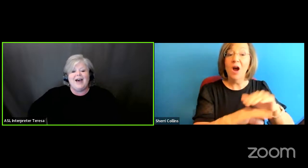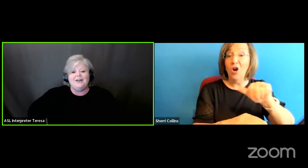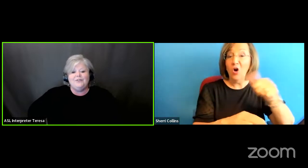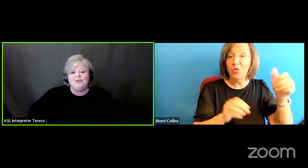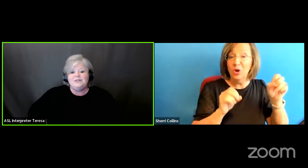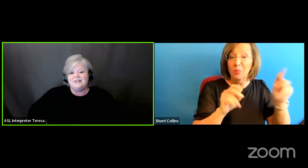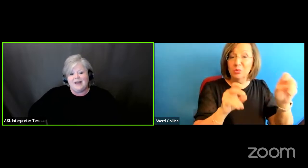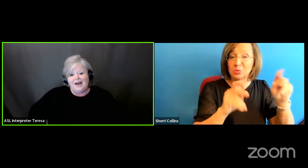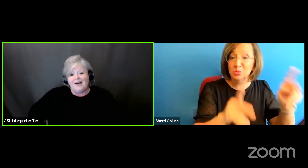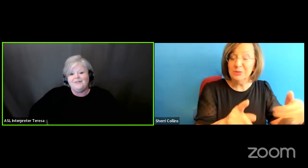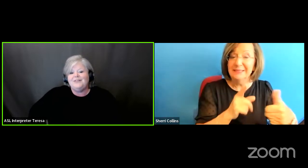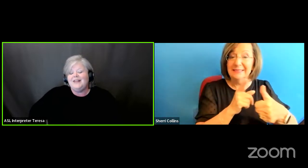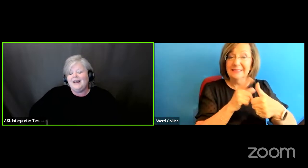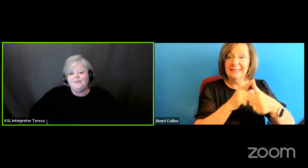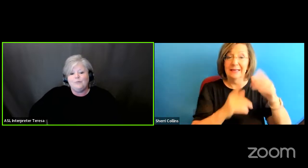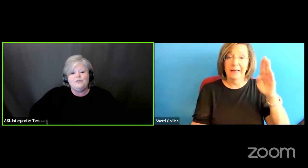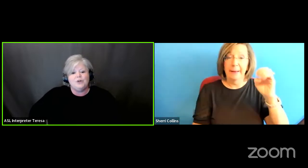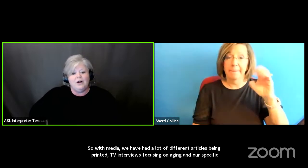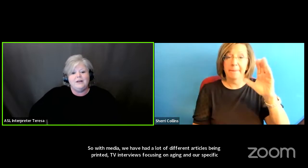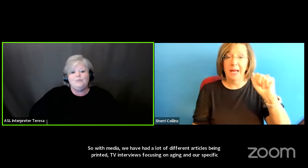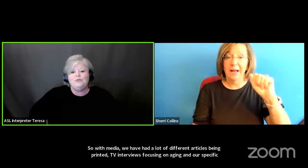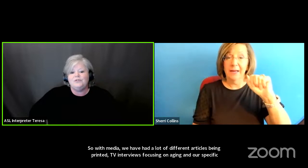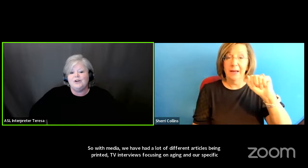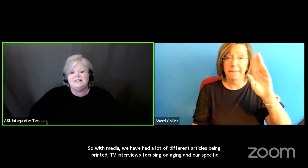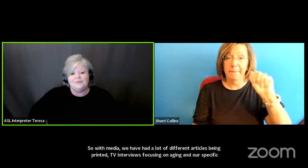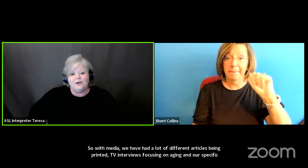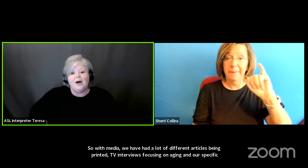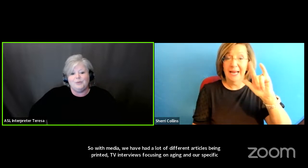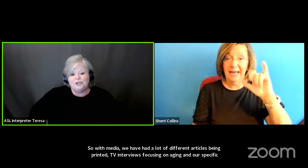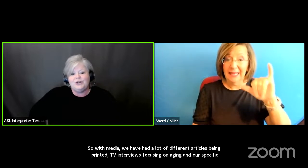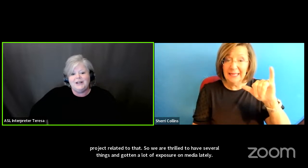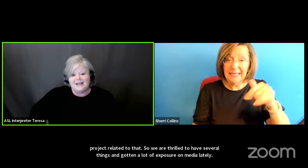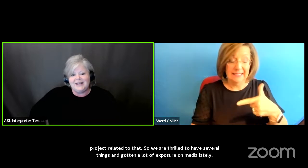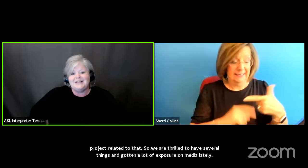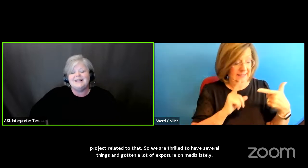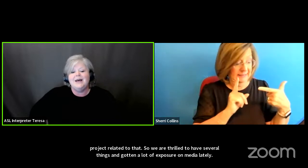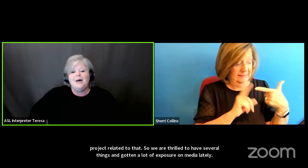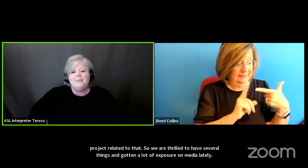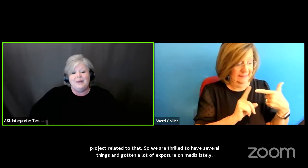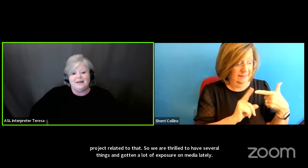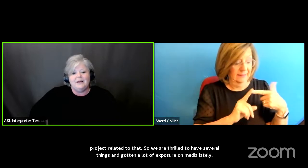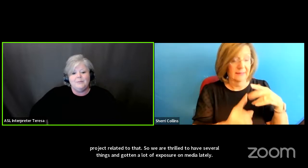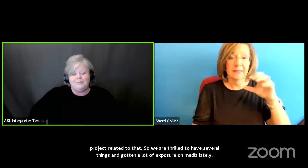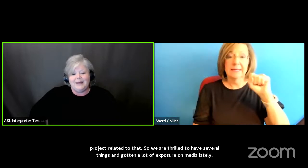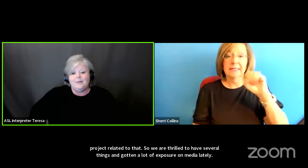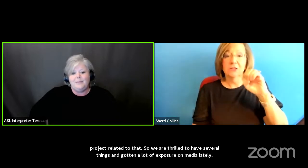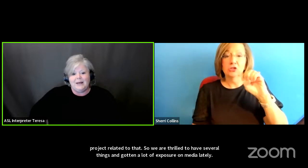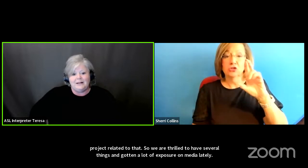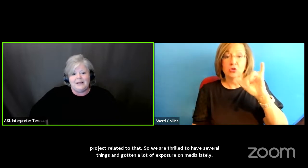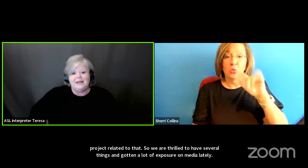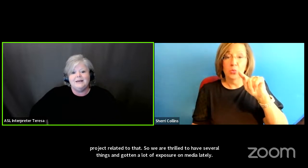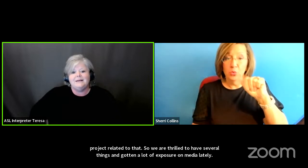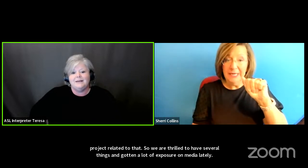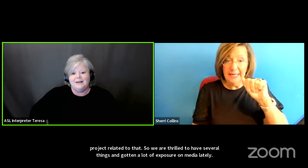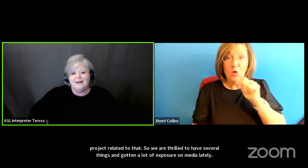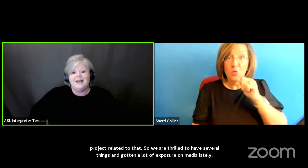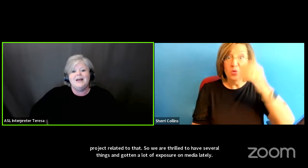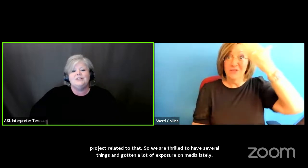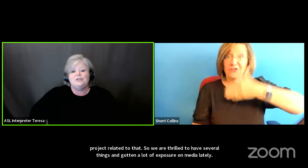So we have had a few staff that have moved on to different opportunities. Becca